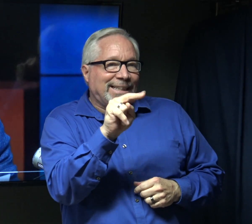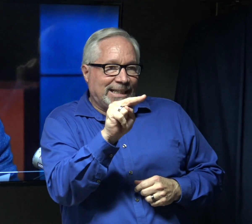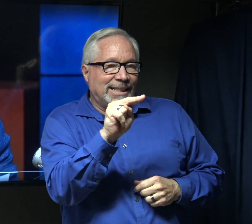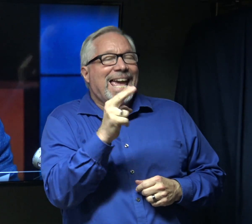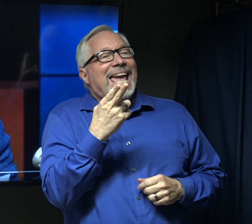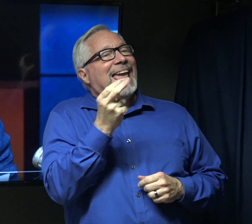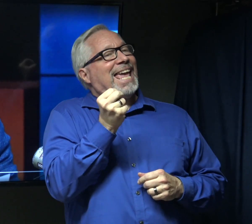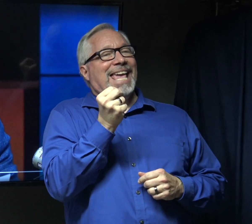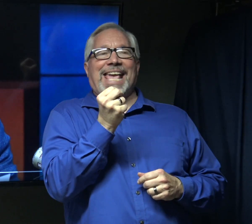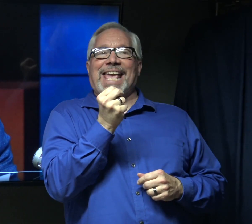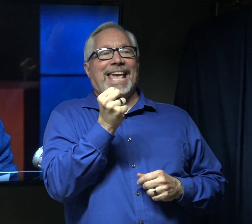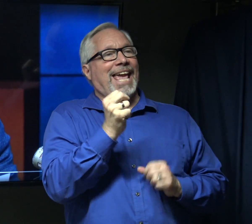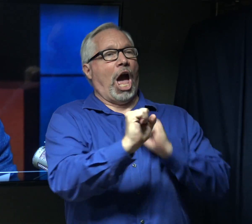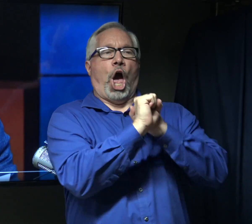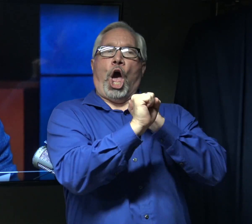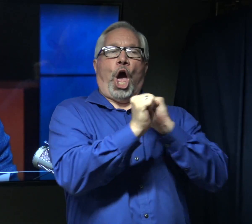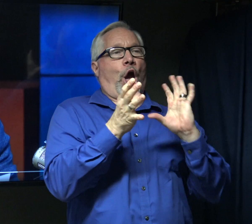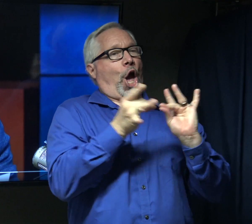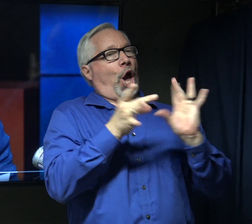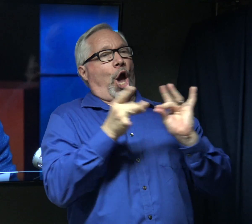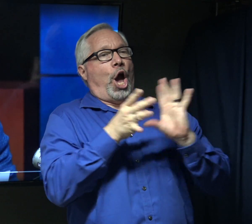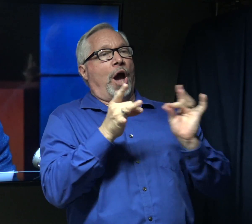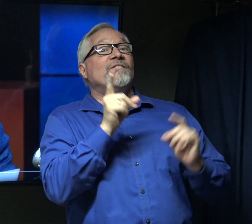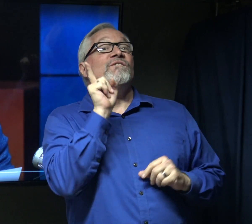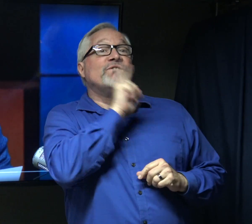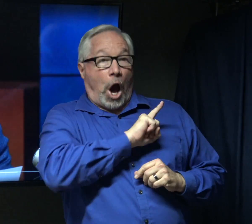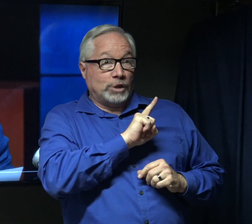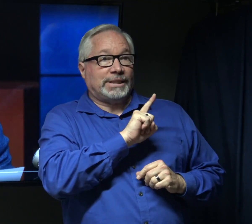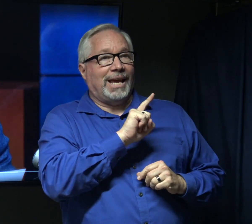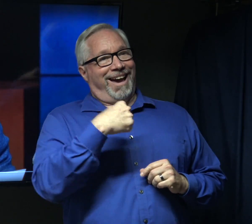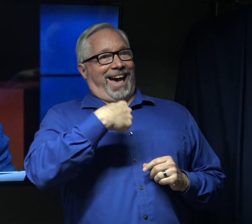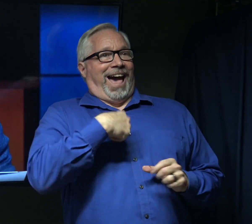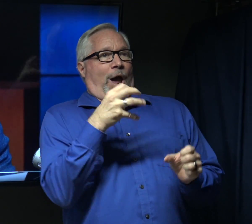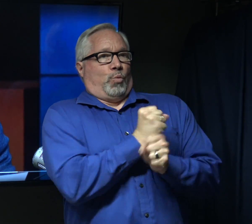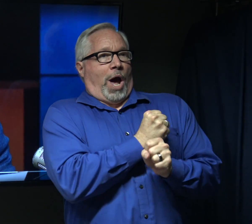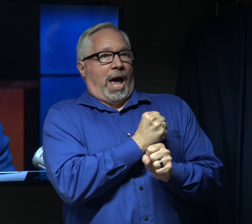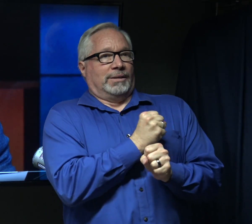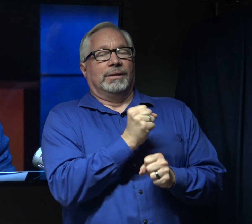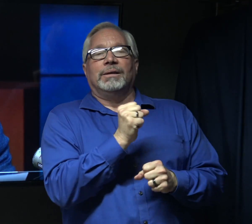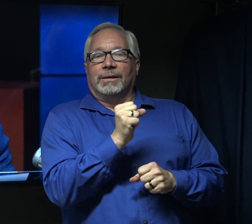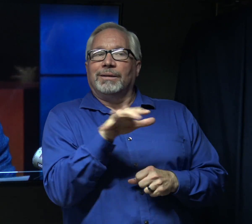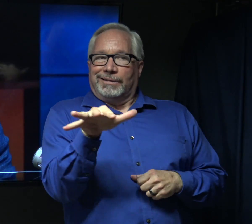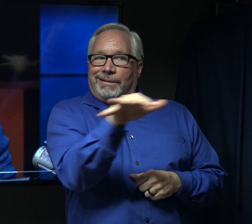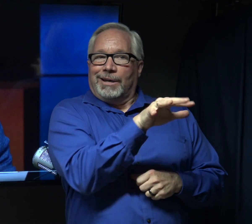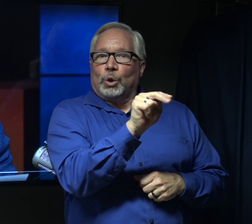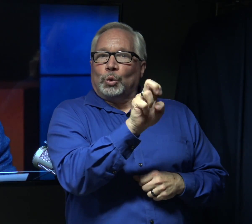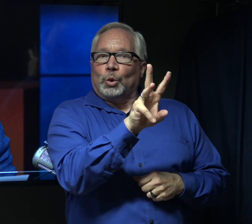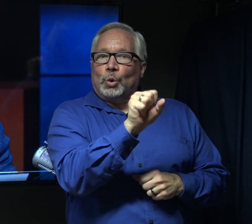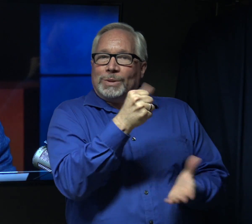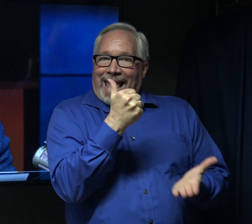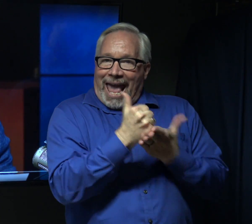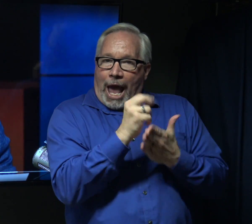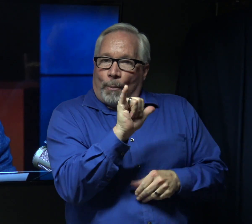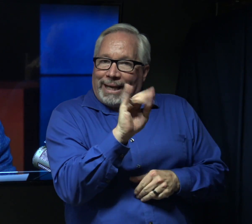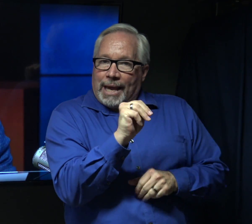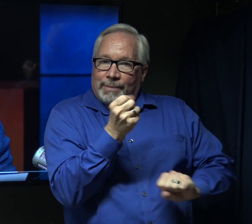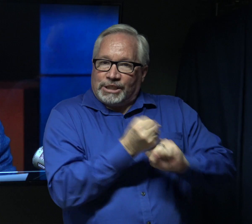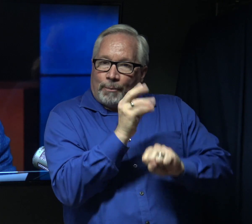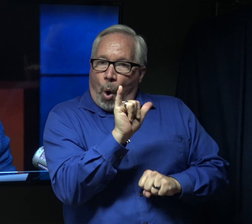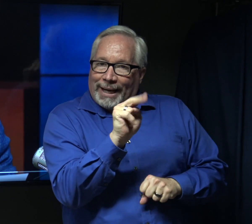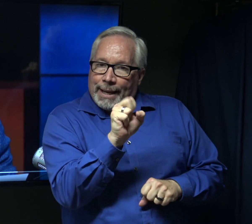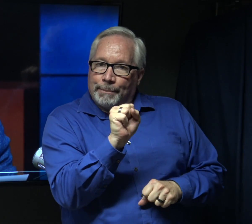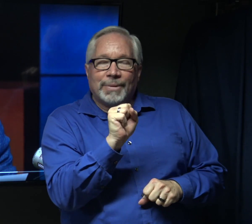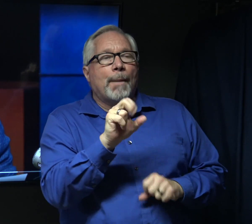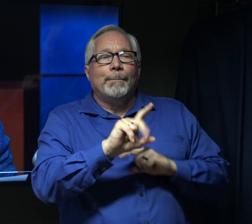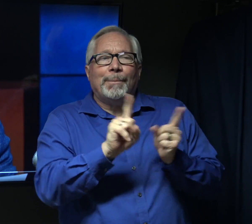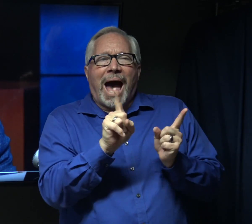pose as the winner and why his media allies are trying so hard to help him. They don't want the truth to be exposed. The simple fact is this election is